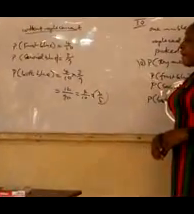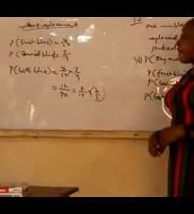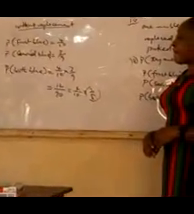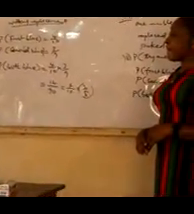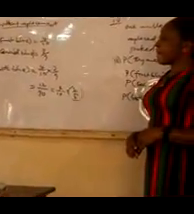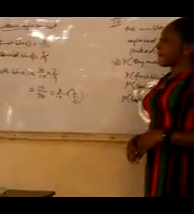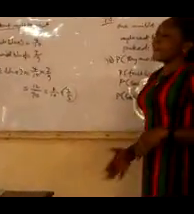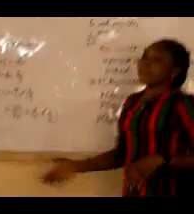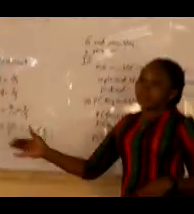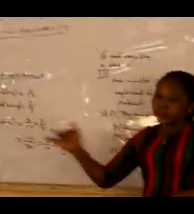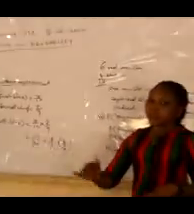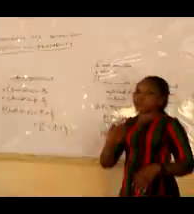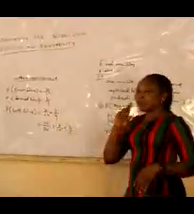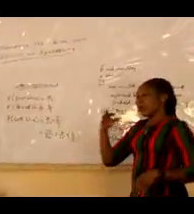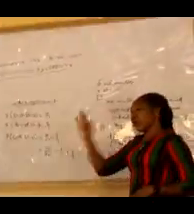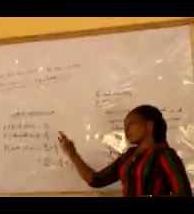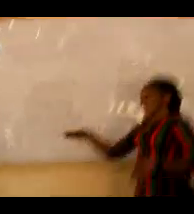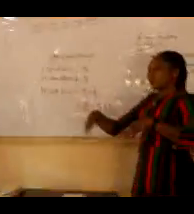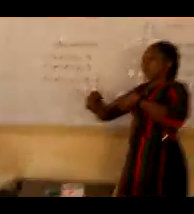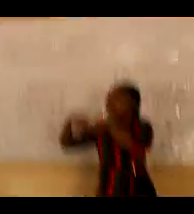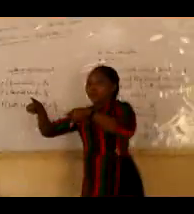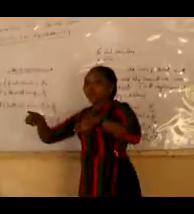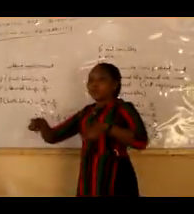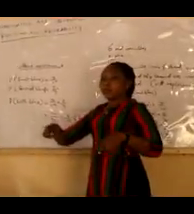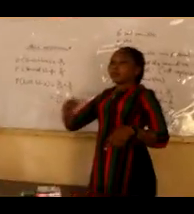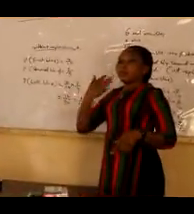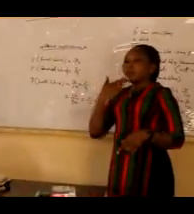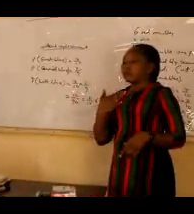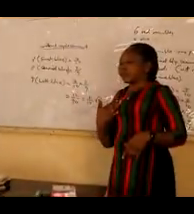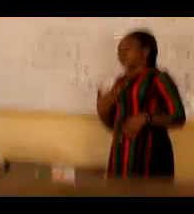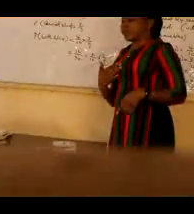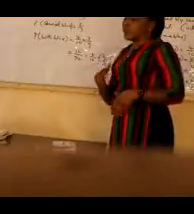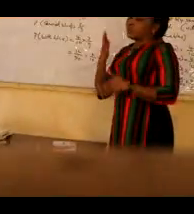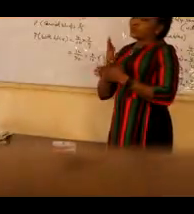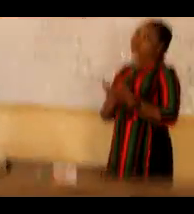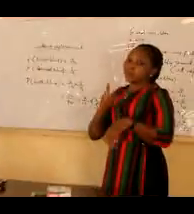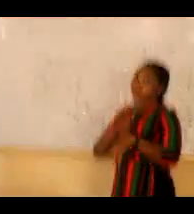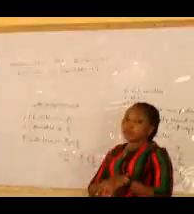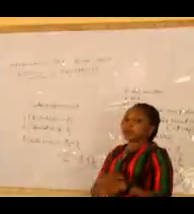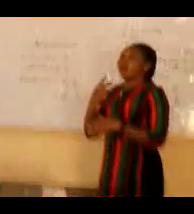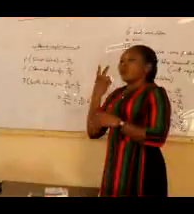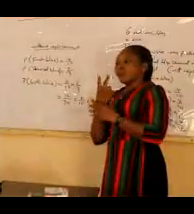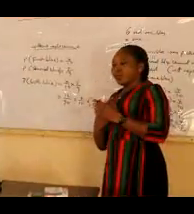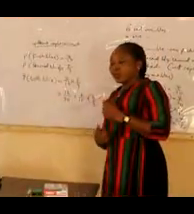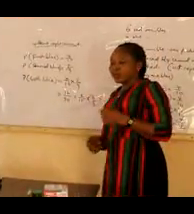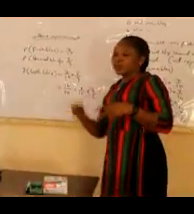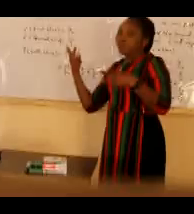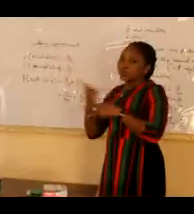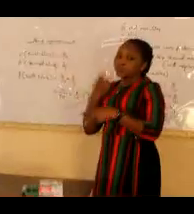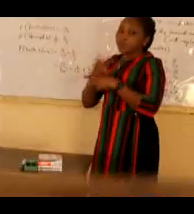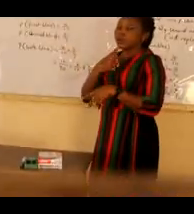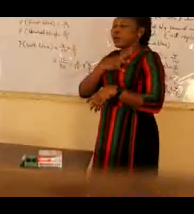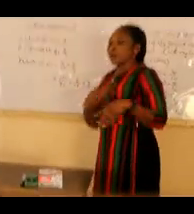How do you handle this? They are of different color. Now, sometimes both multiplication law and